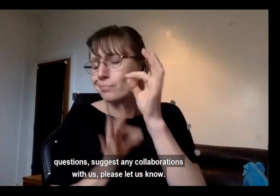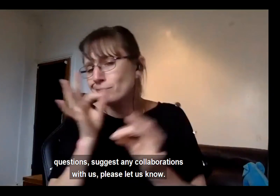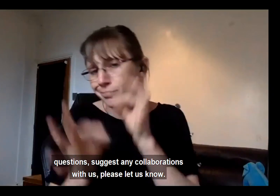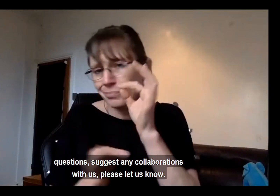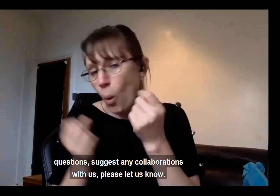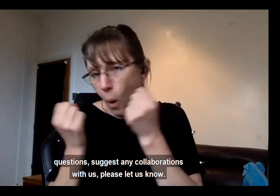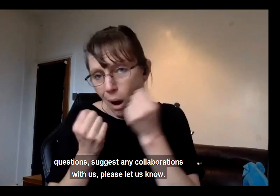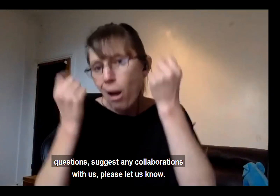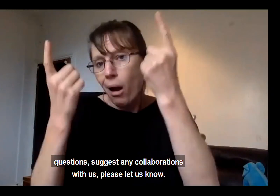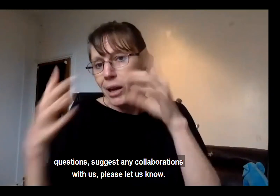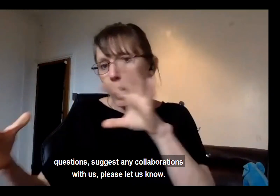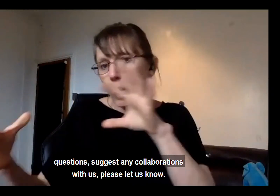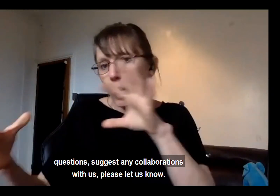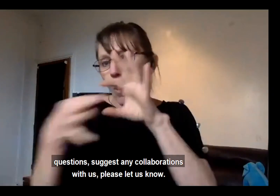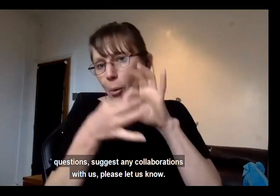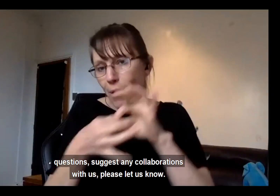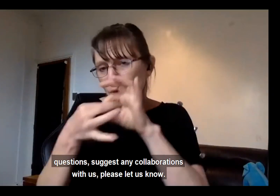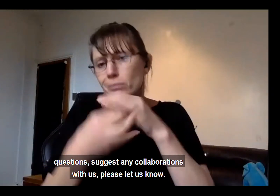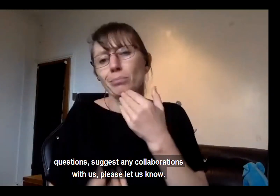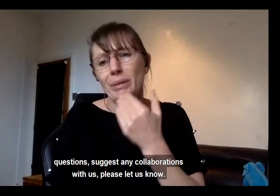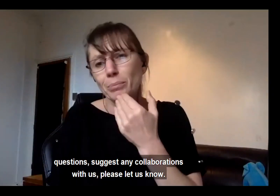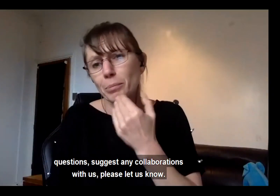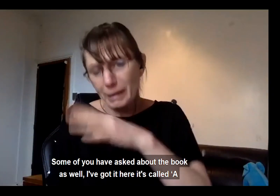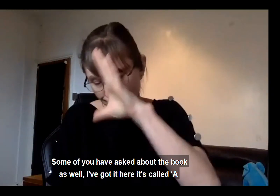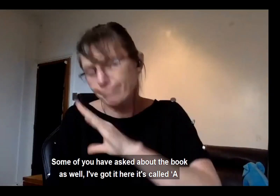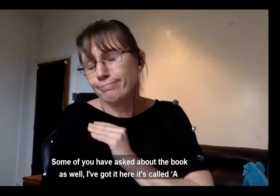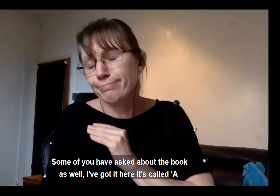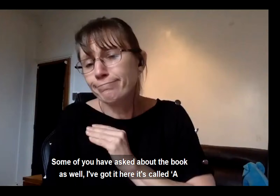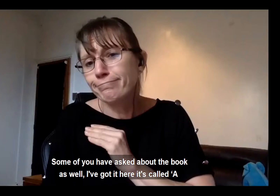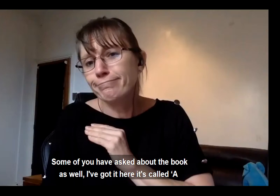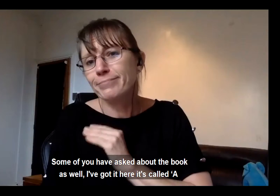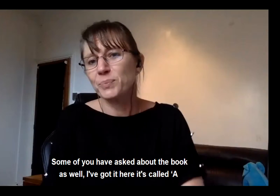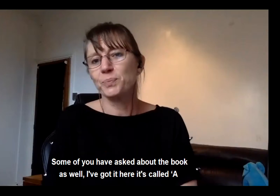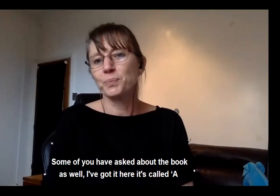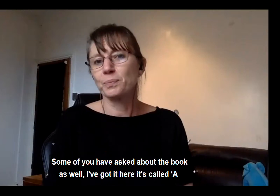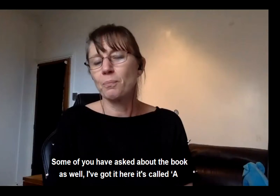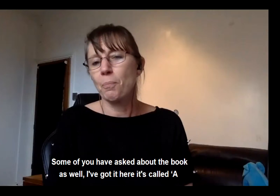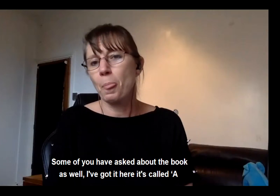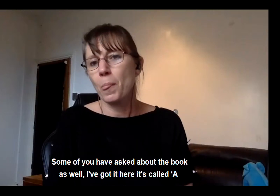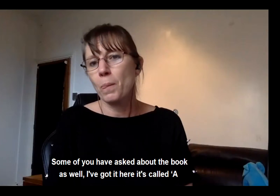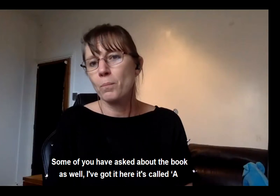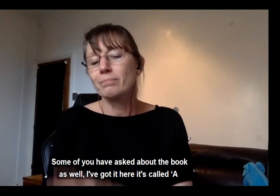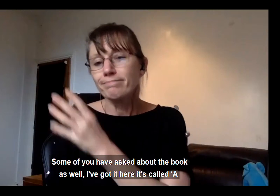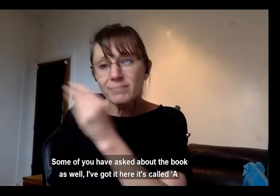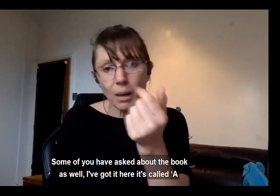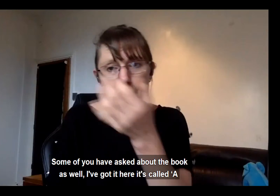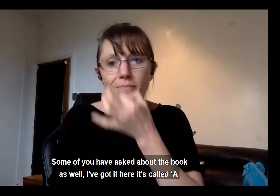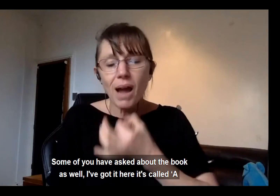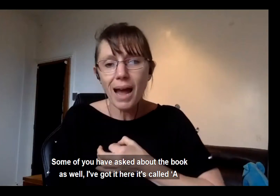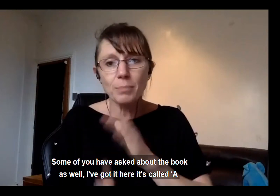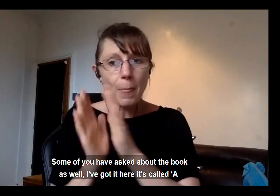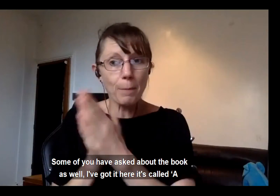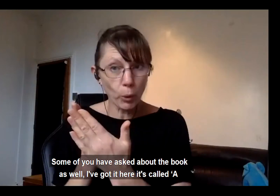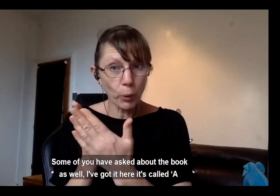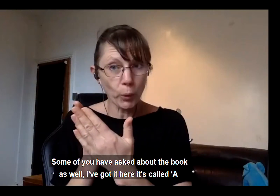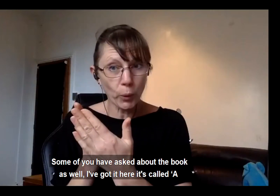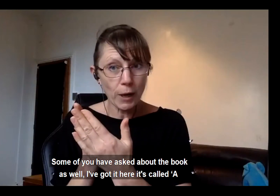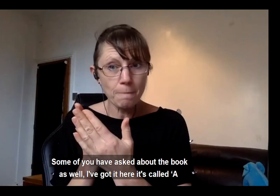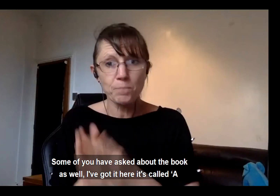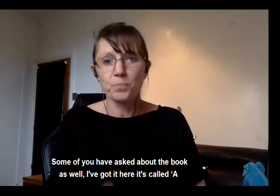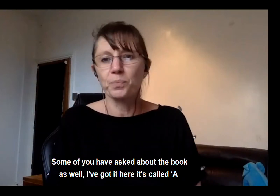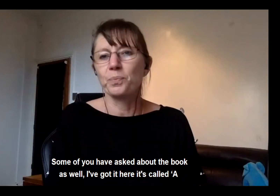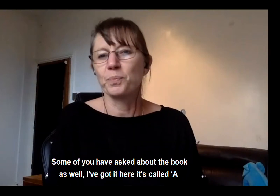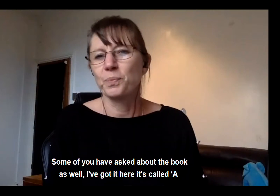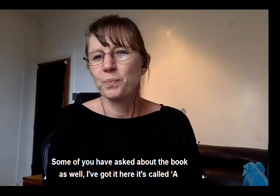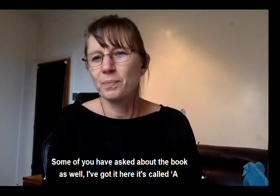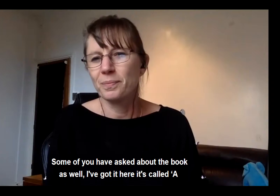any collaborations with us, please let us know. Some of you have asked about the book as well. I've got it